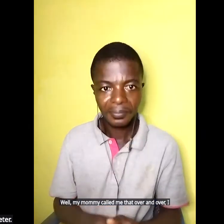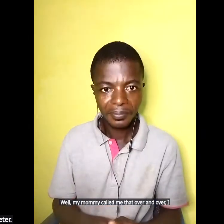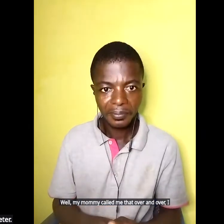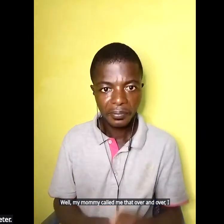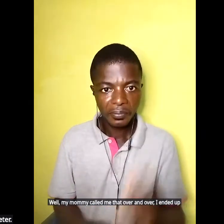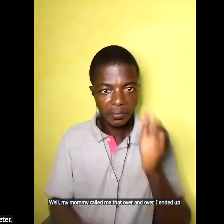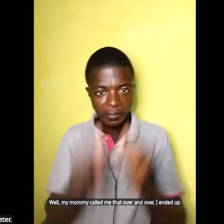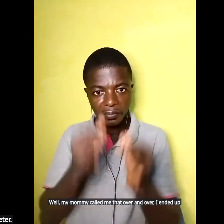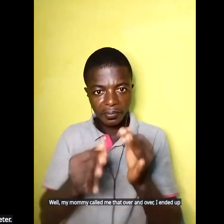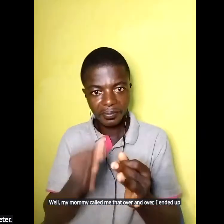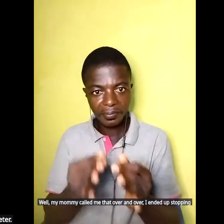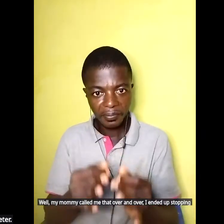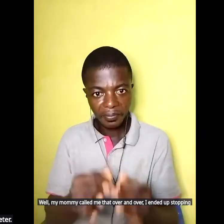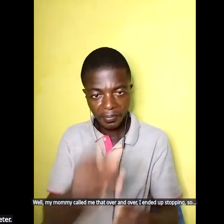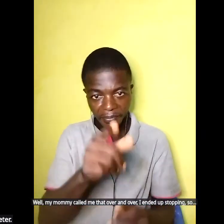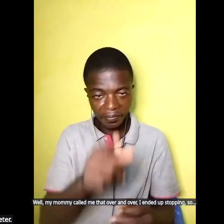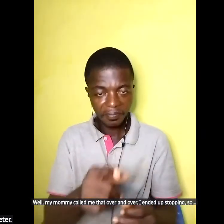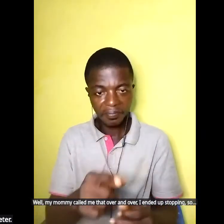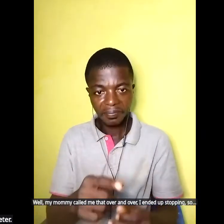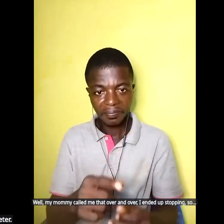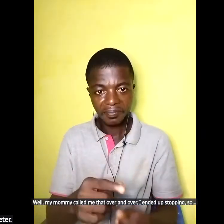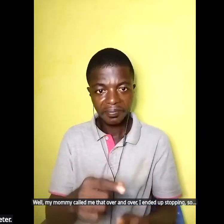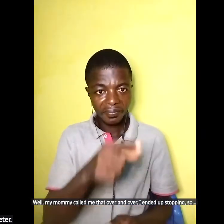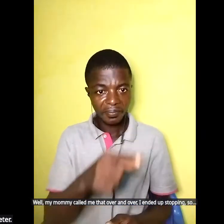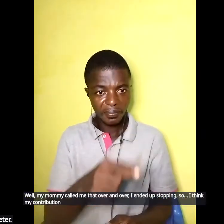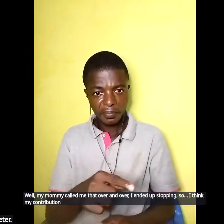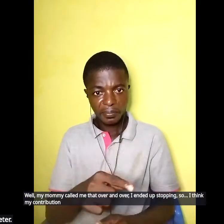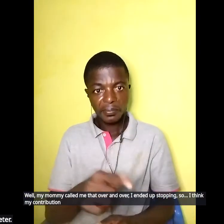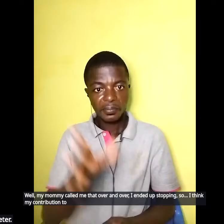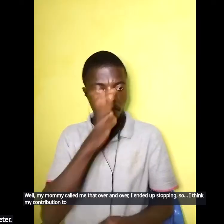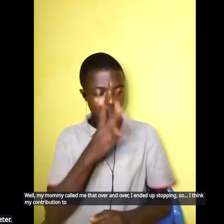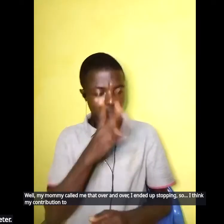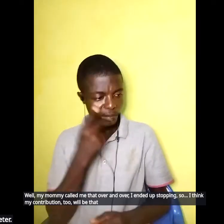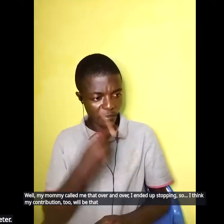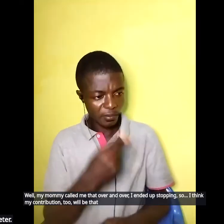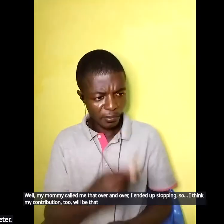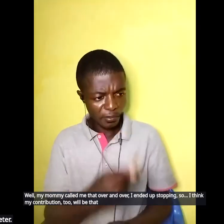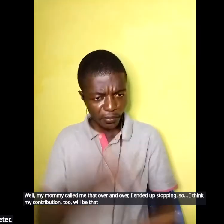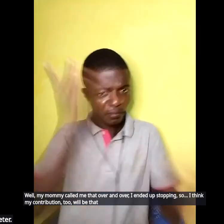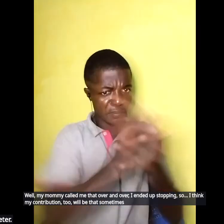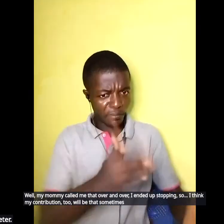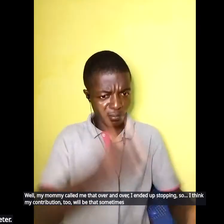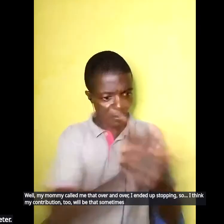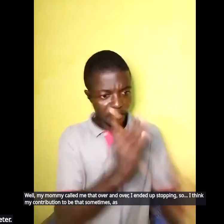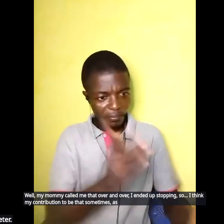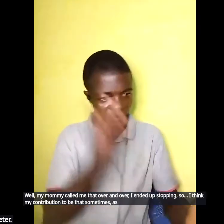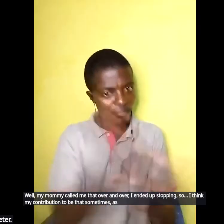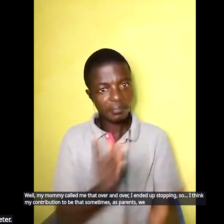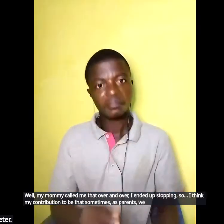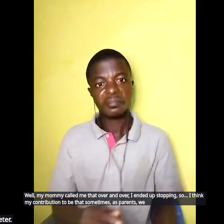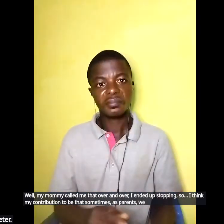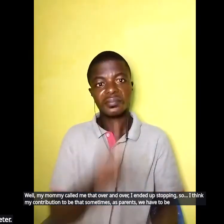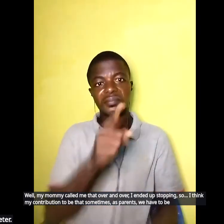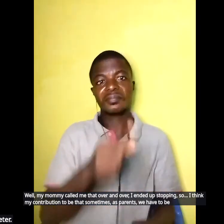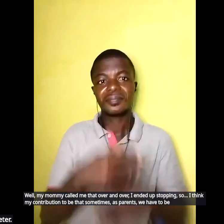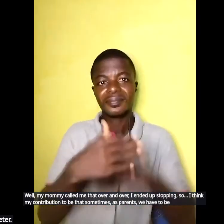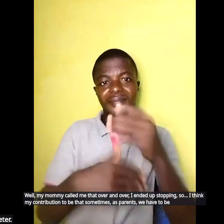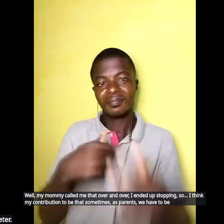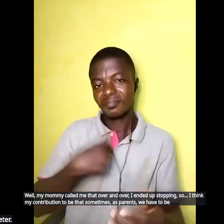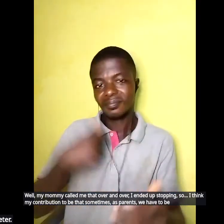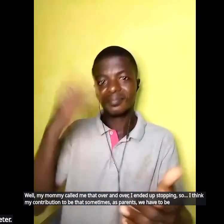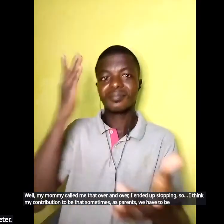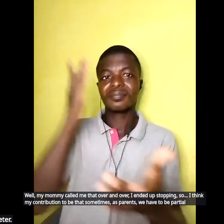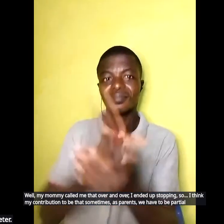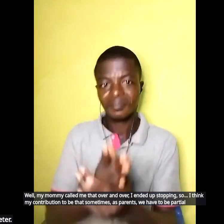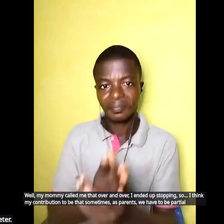up stopping. So I think my contribution too will be that sometimes as parents, we have to be cautious of what